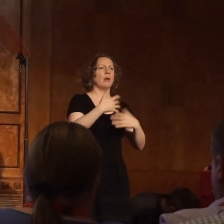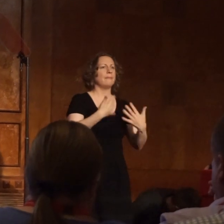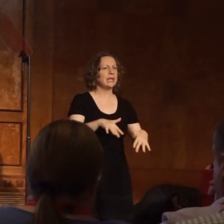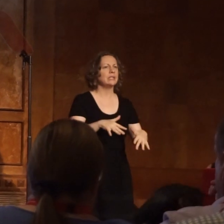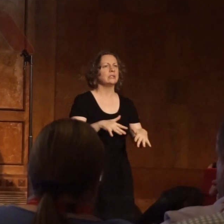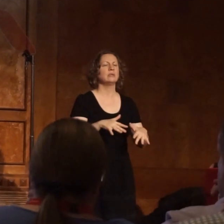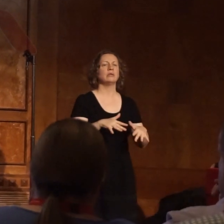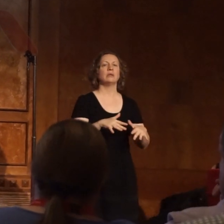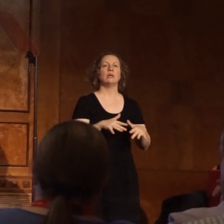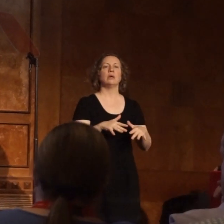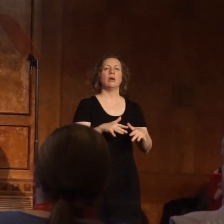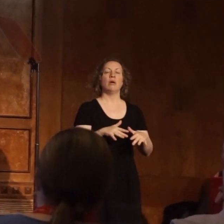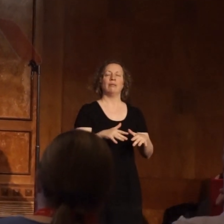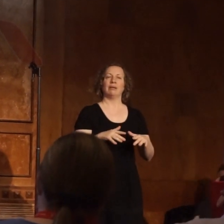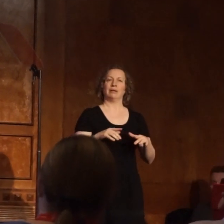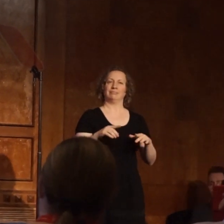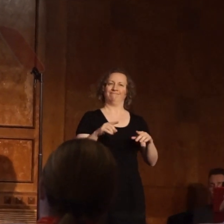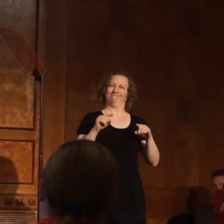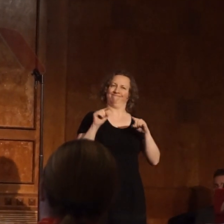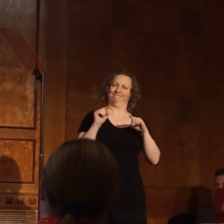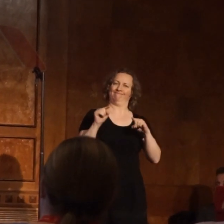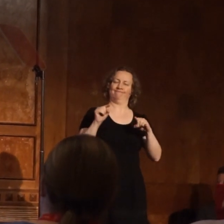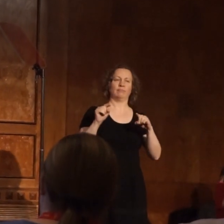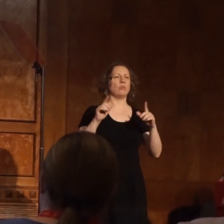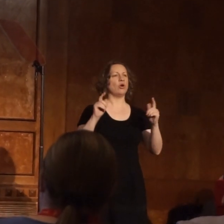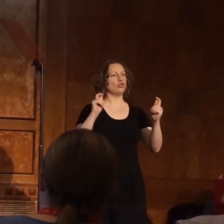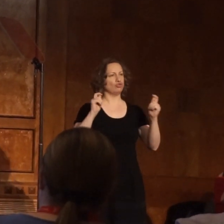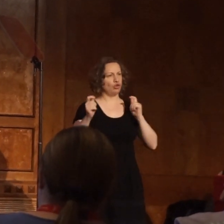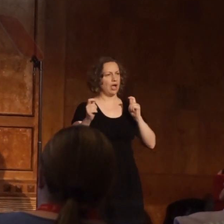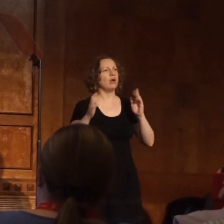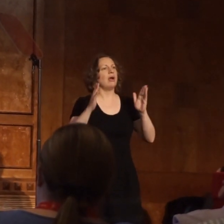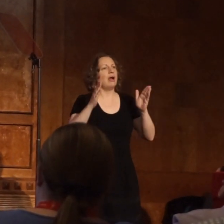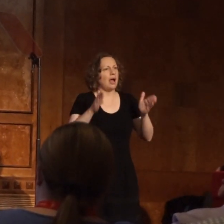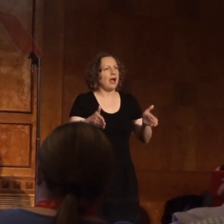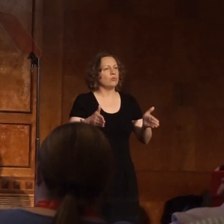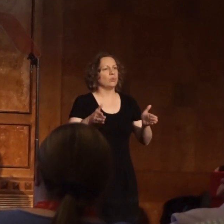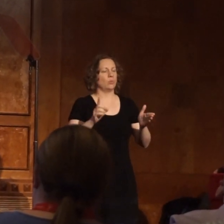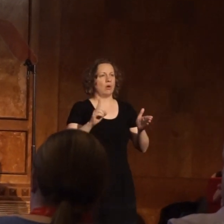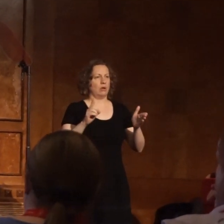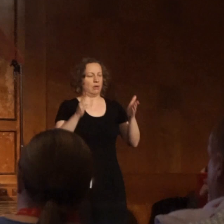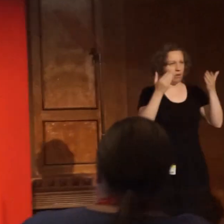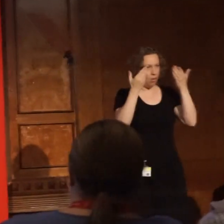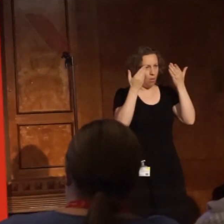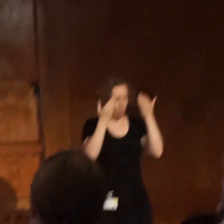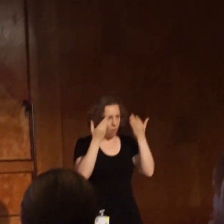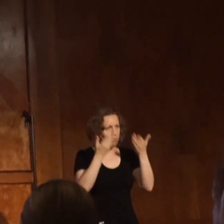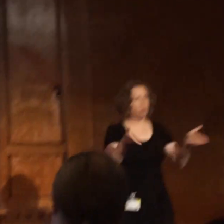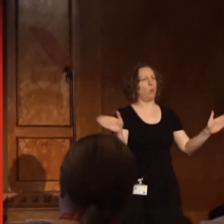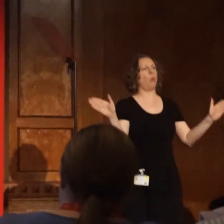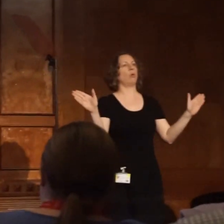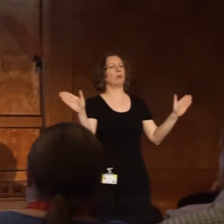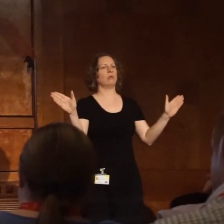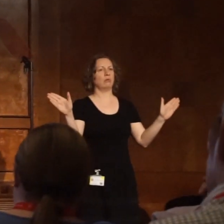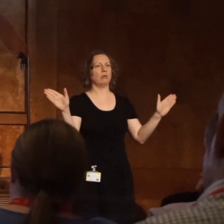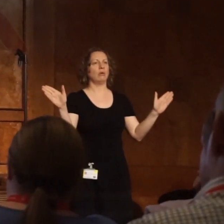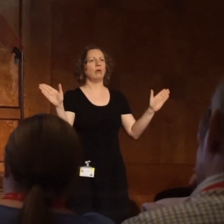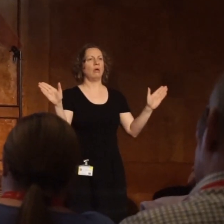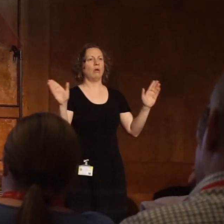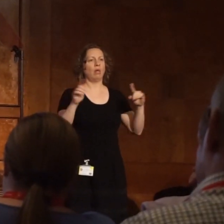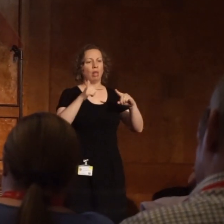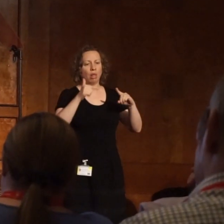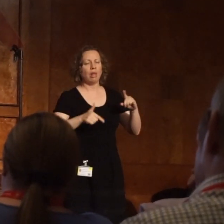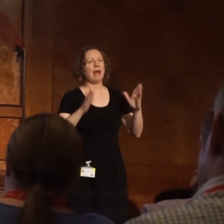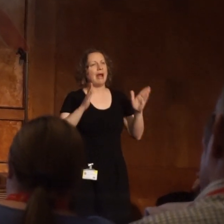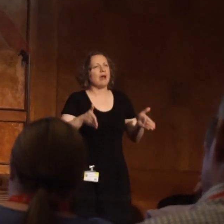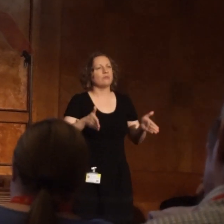this change must be broader and deeper than just in political parties or in one